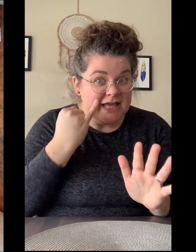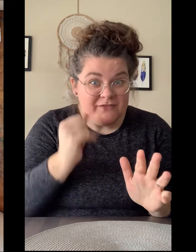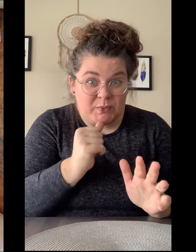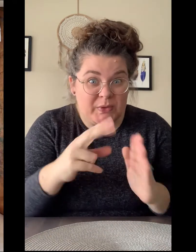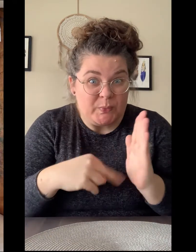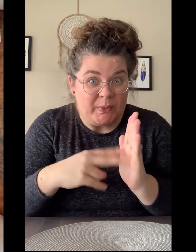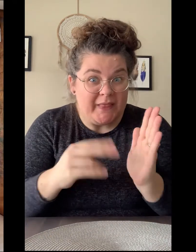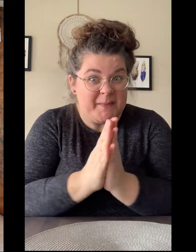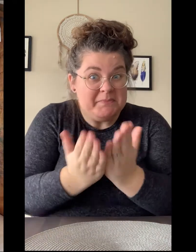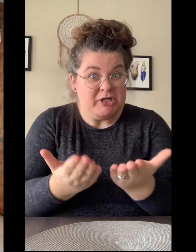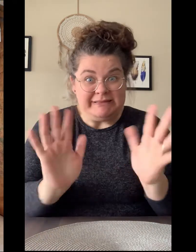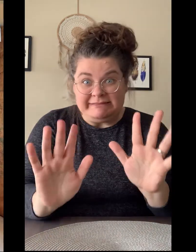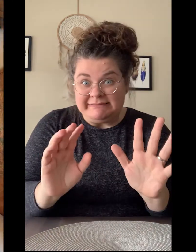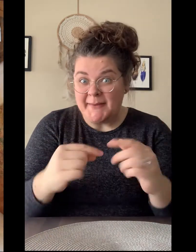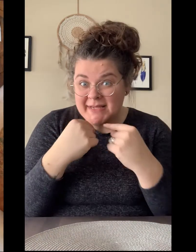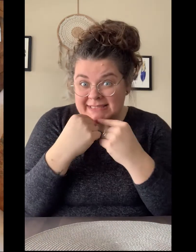read the book,